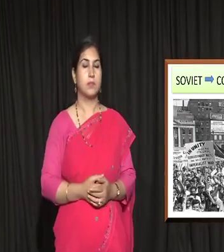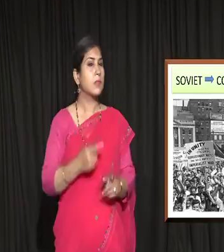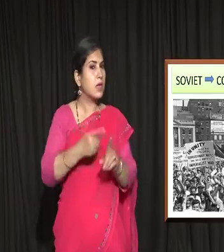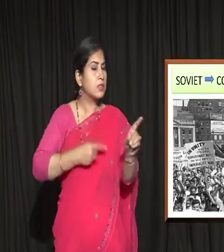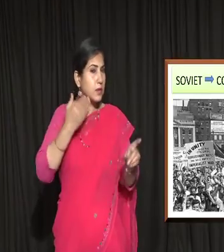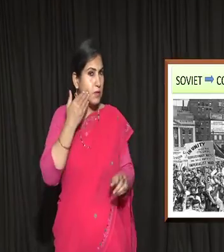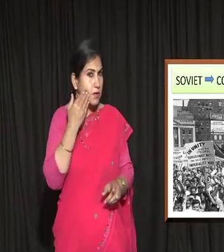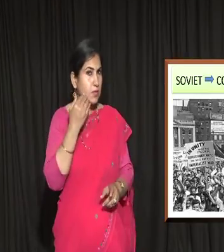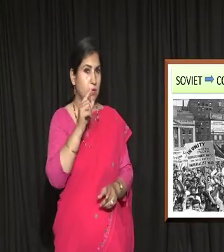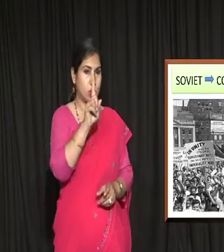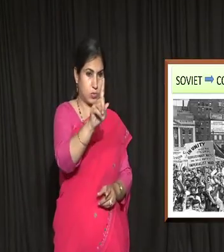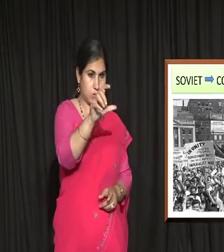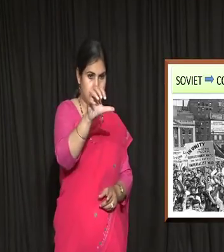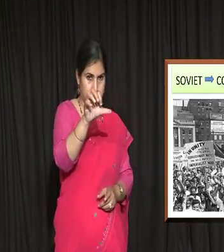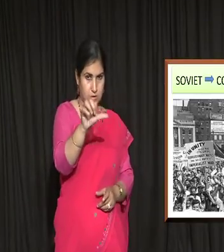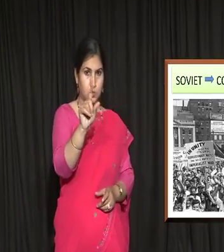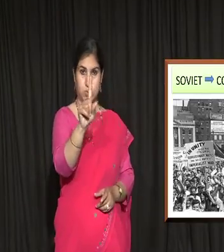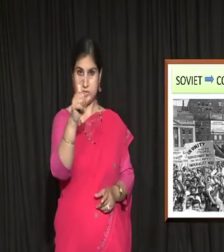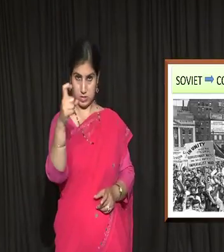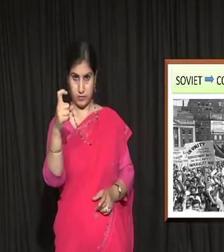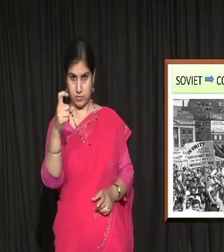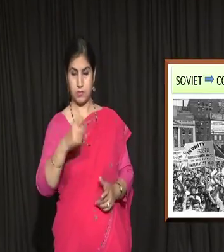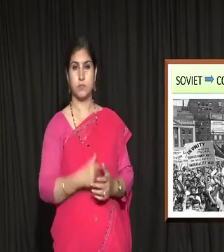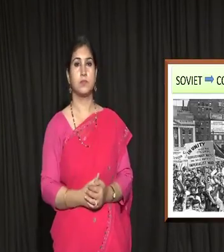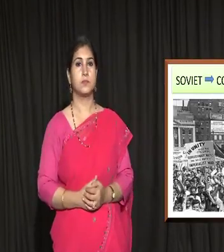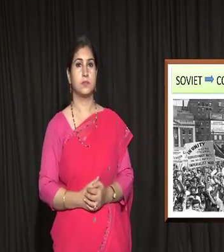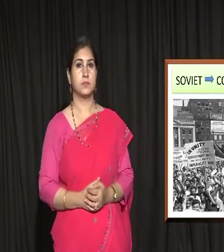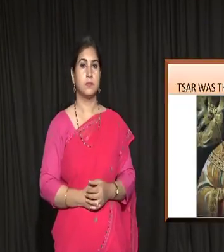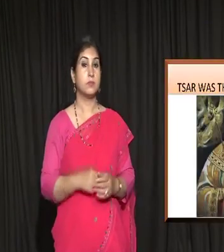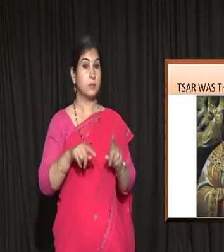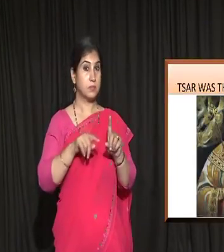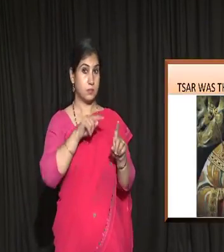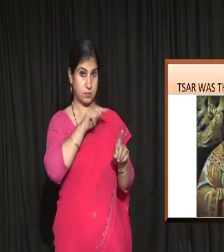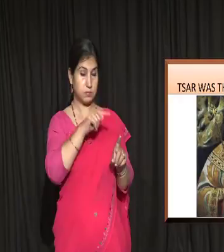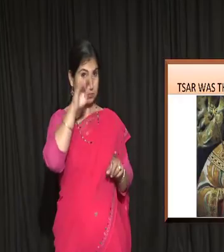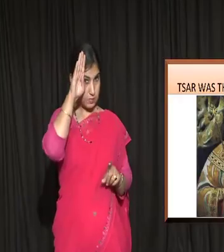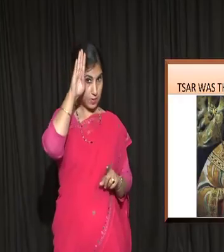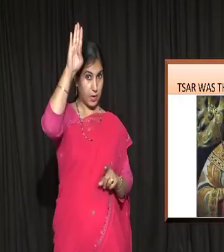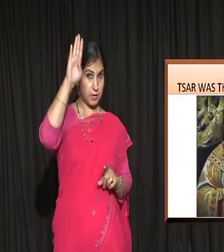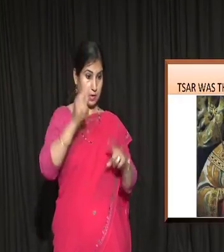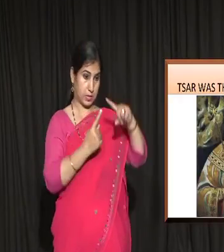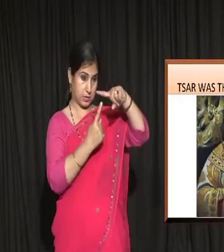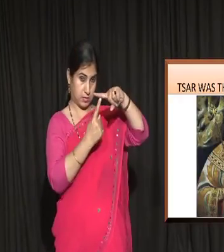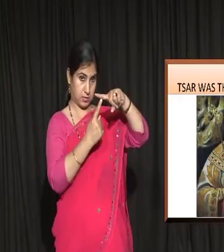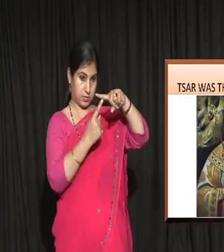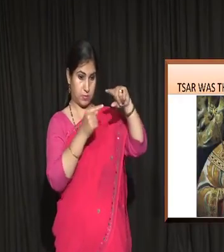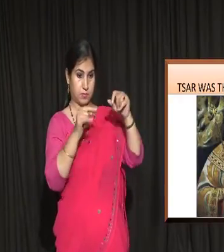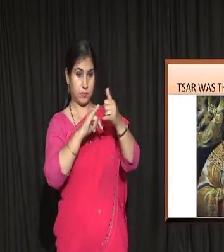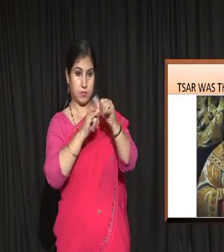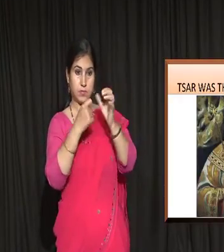In the year 1917, the King Tsar Nicholas II was